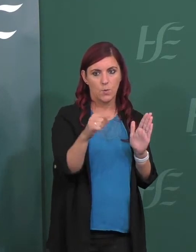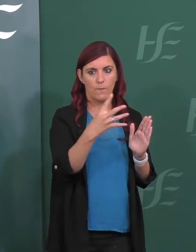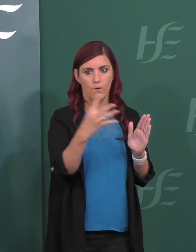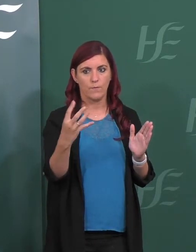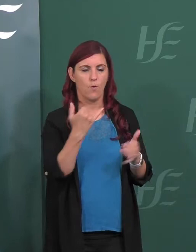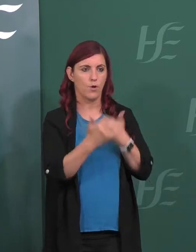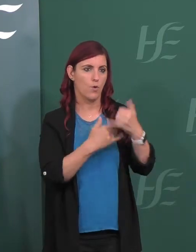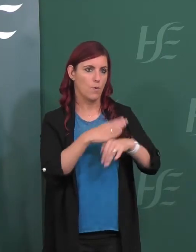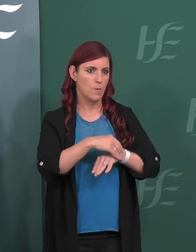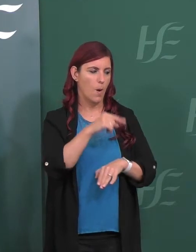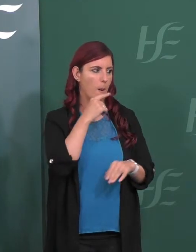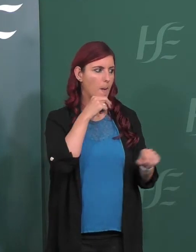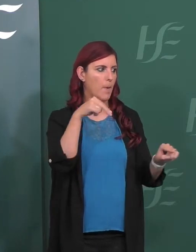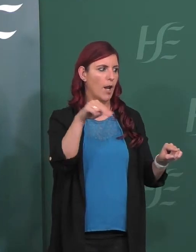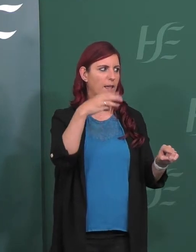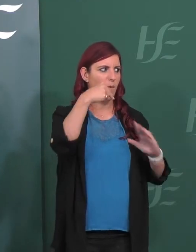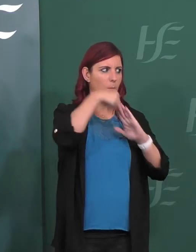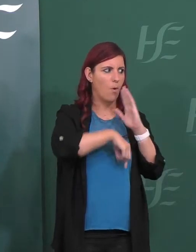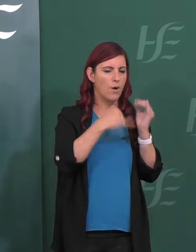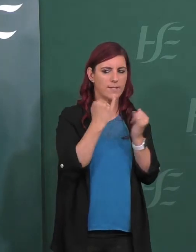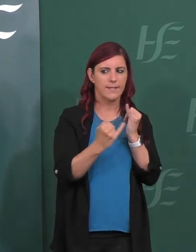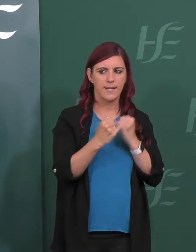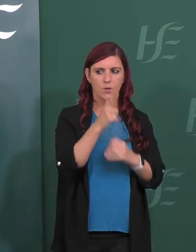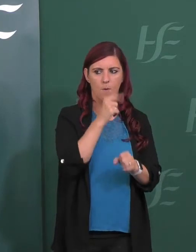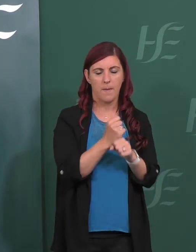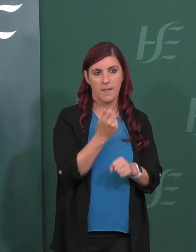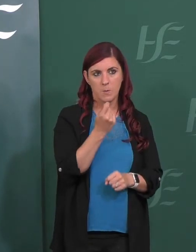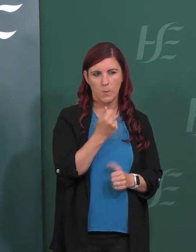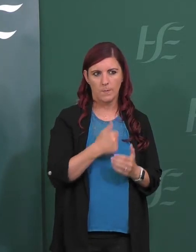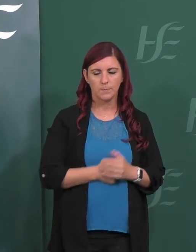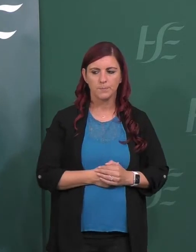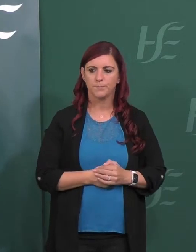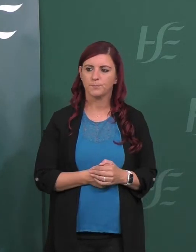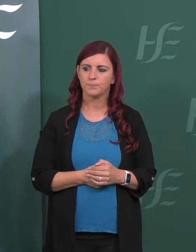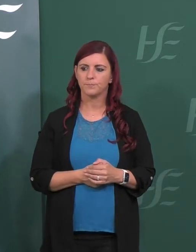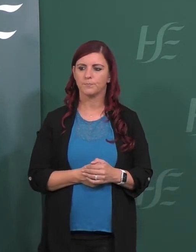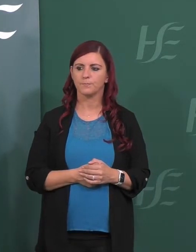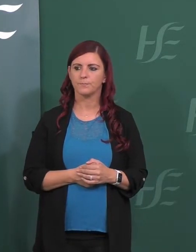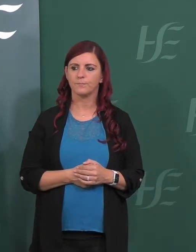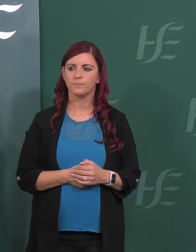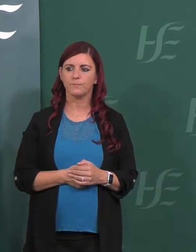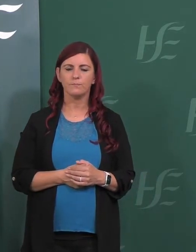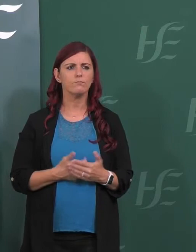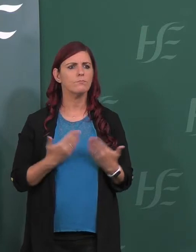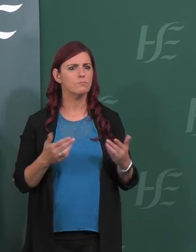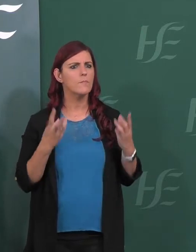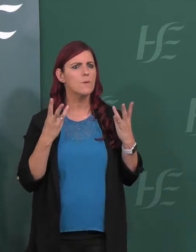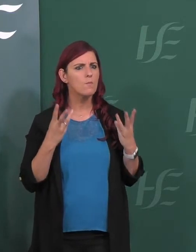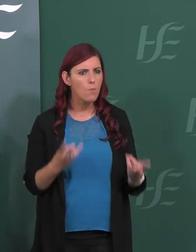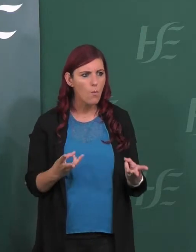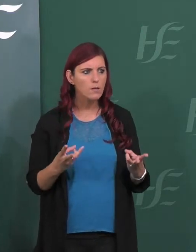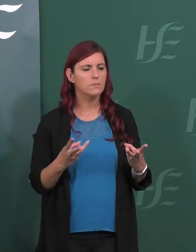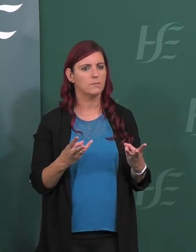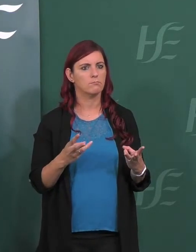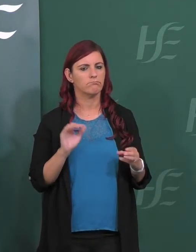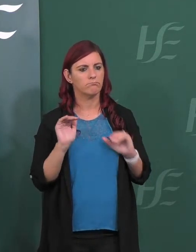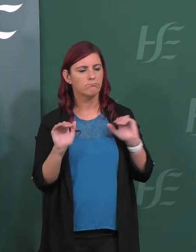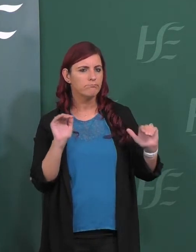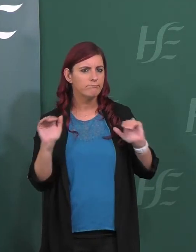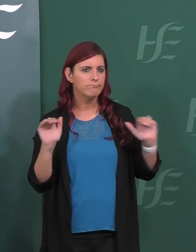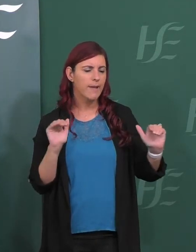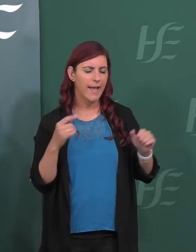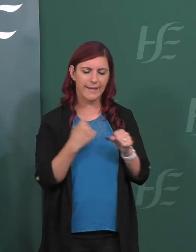But again, Niamh will give you some further information on all of that. So we do want to make this call that I have made